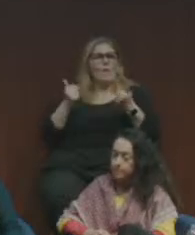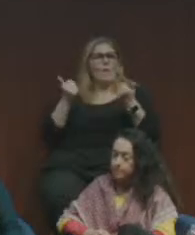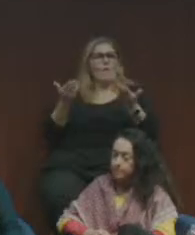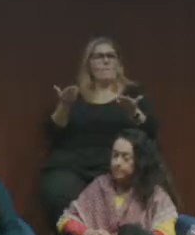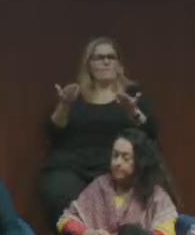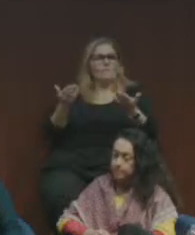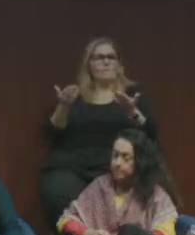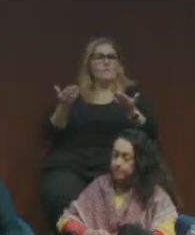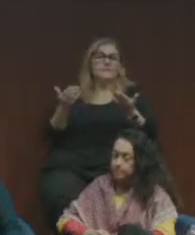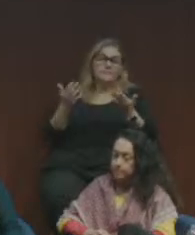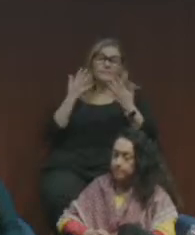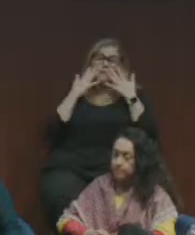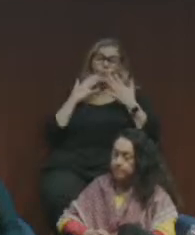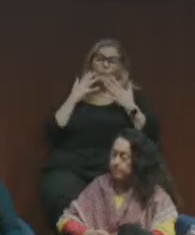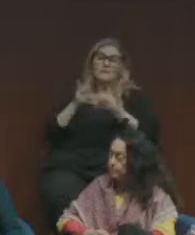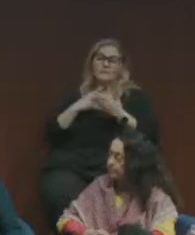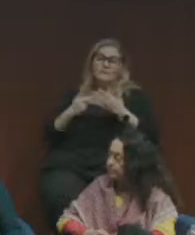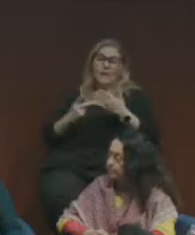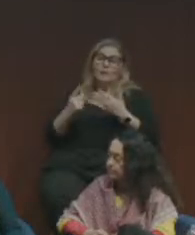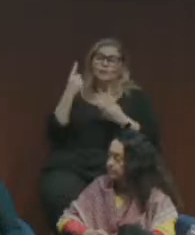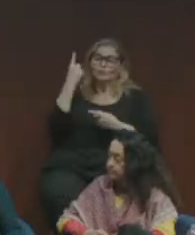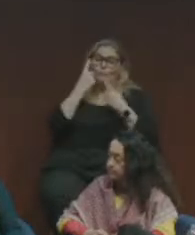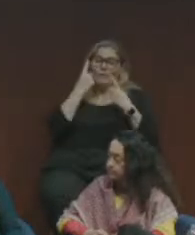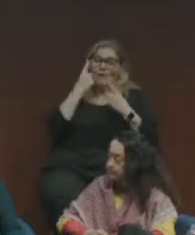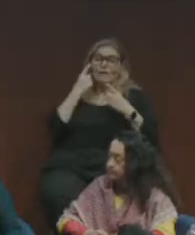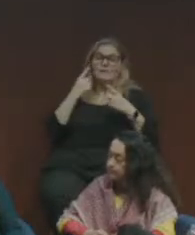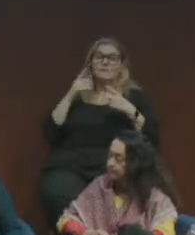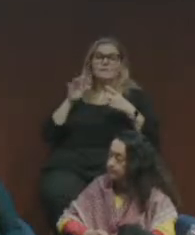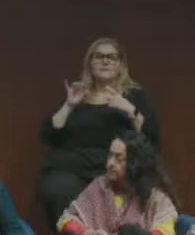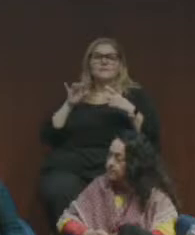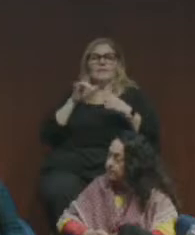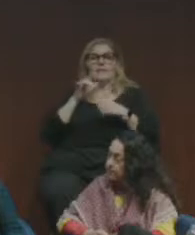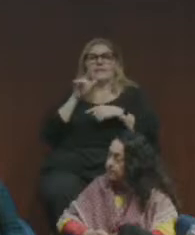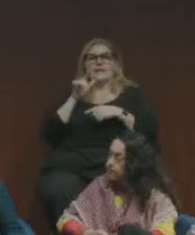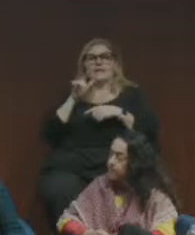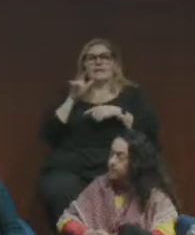and unfortunately fails to really realize the